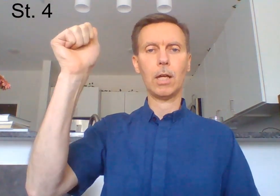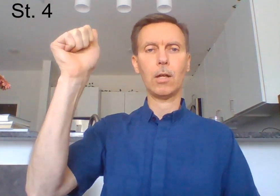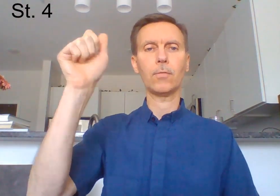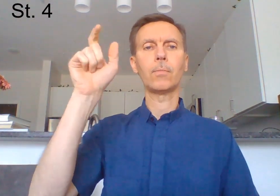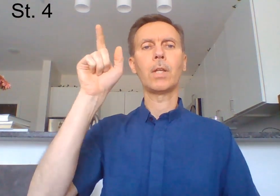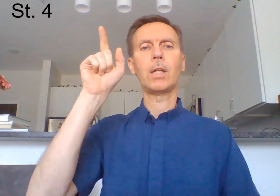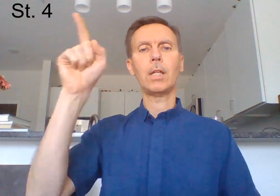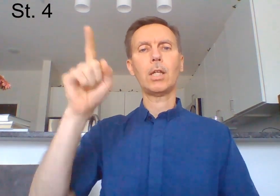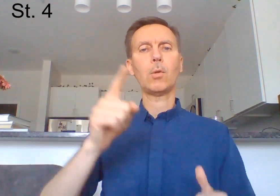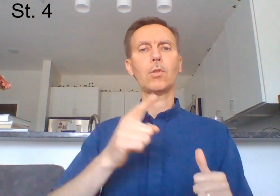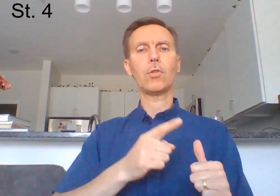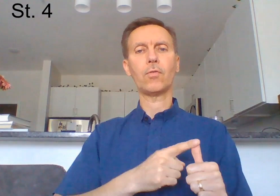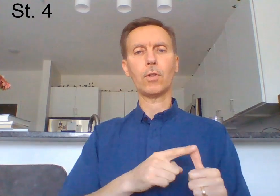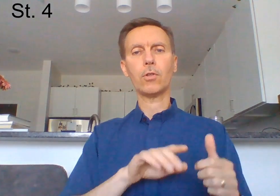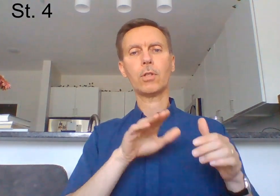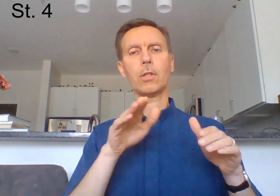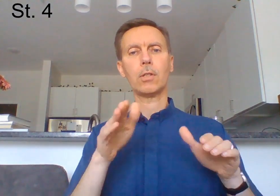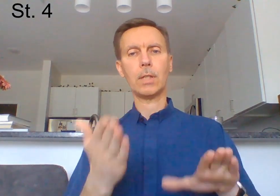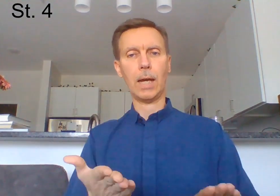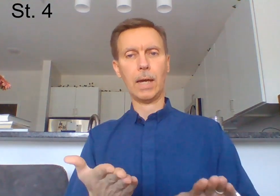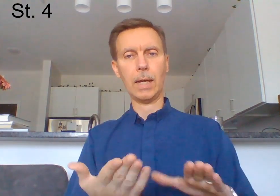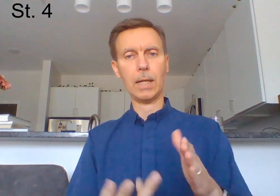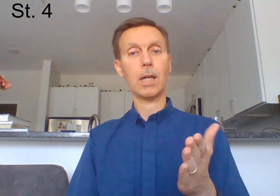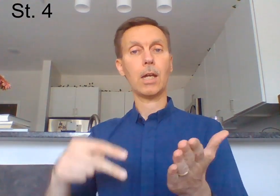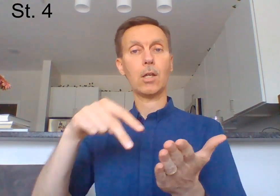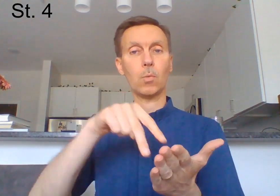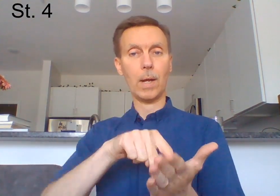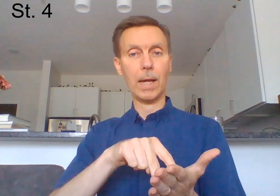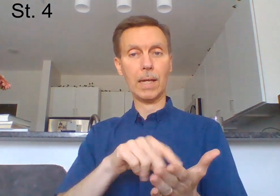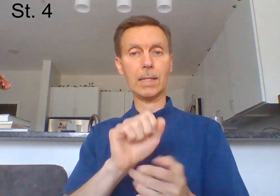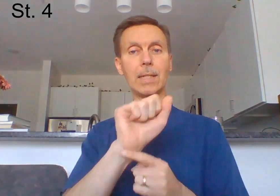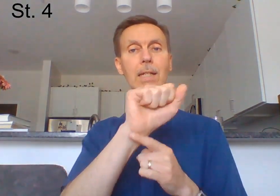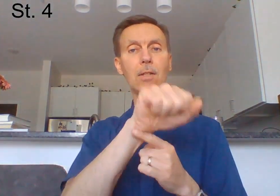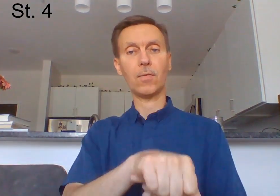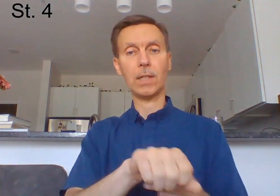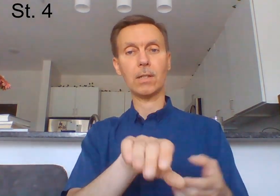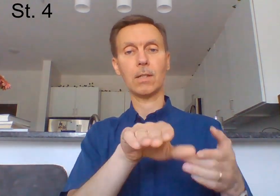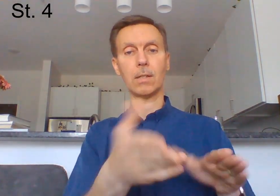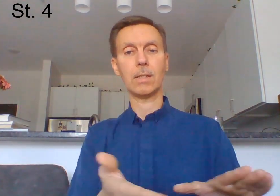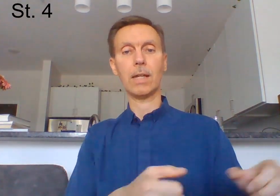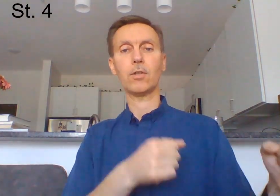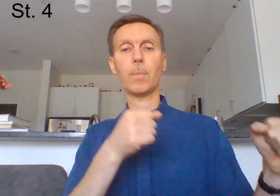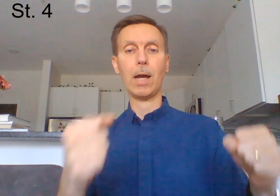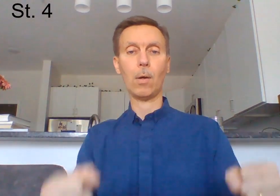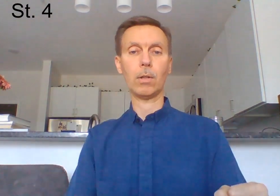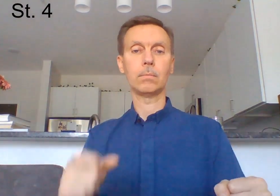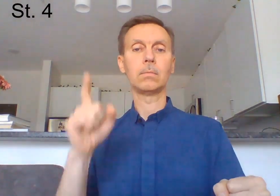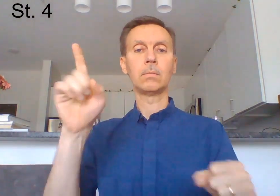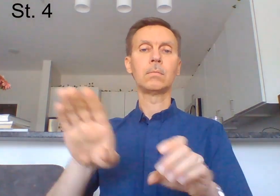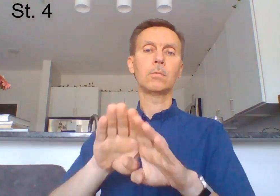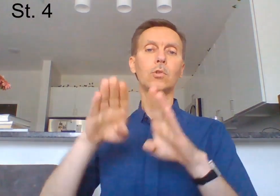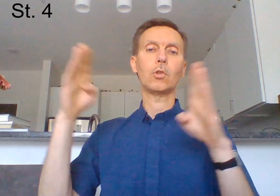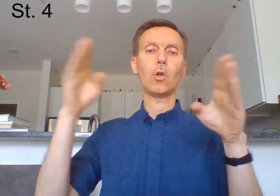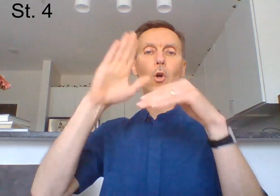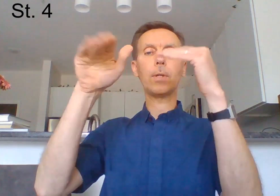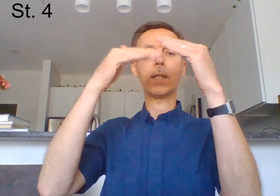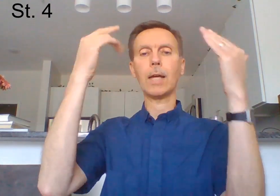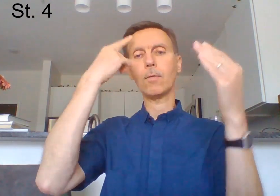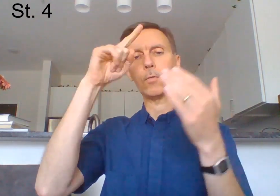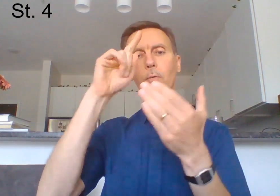himself. He was the first to die and rise and defeat death's power. So he opened heaven